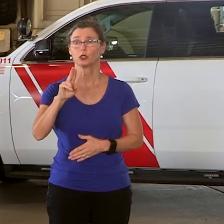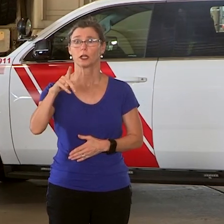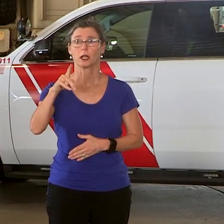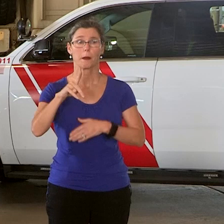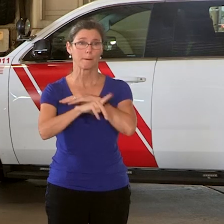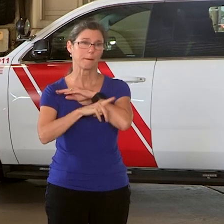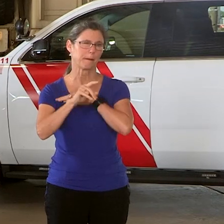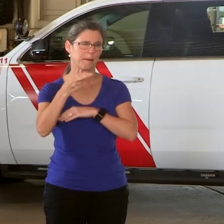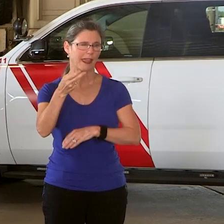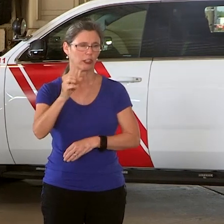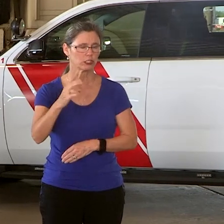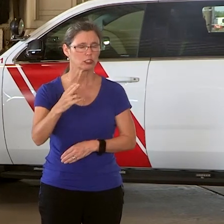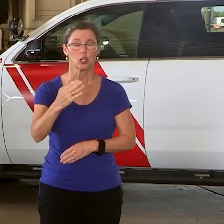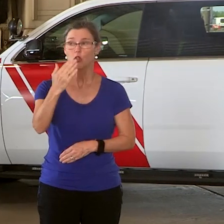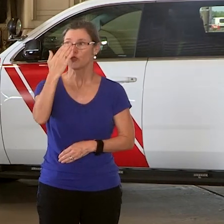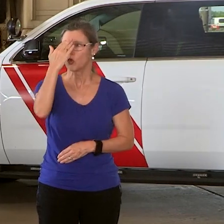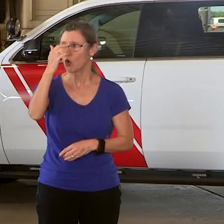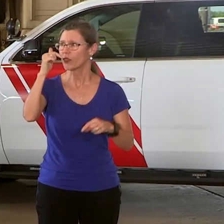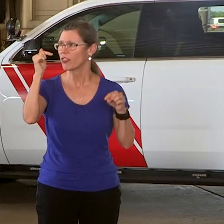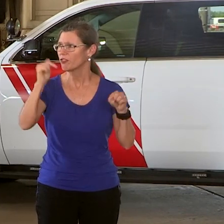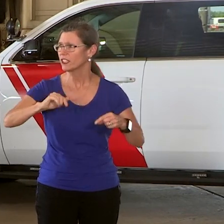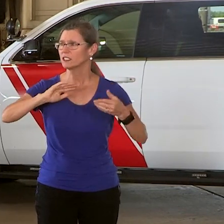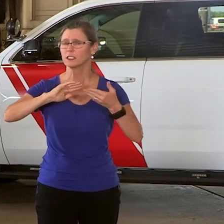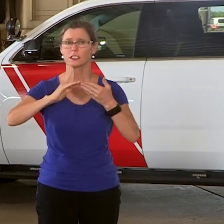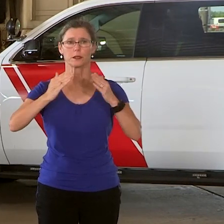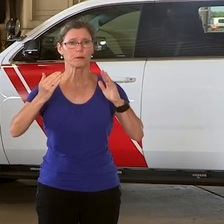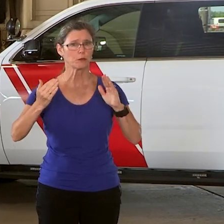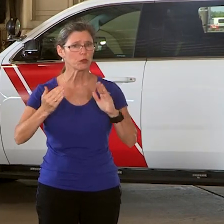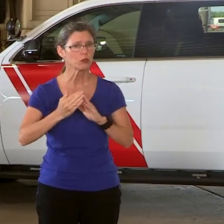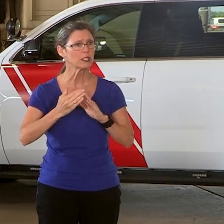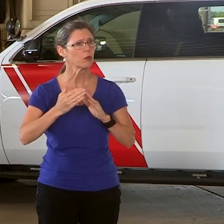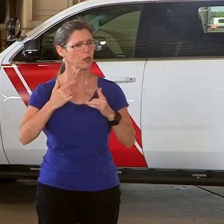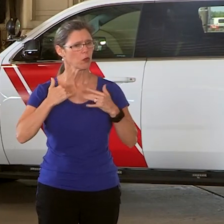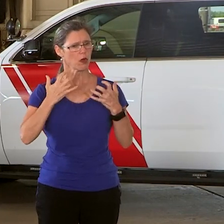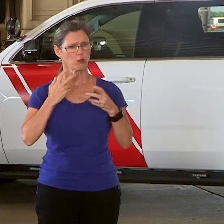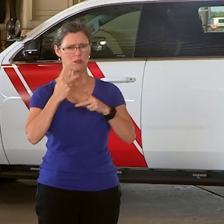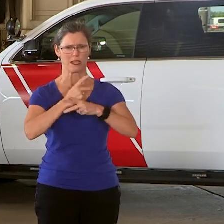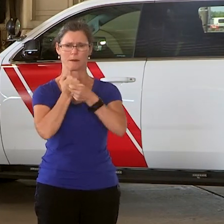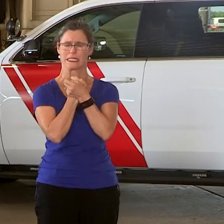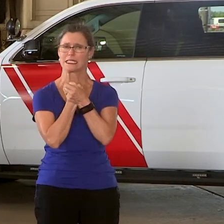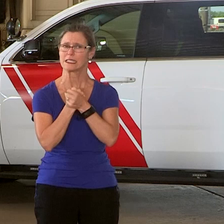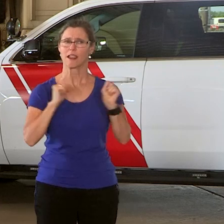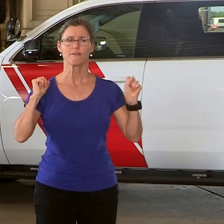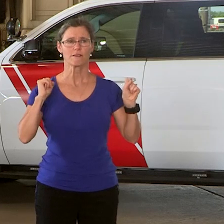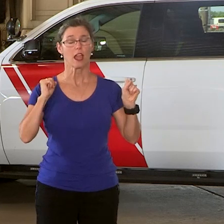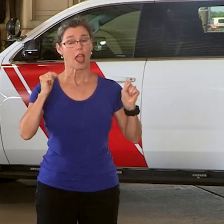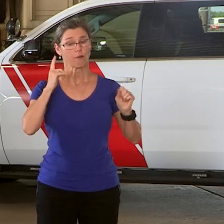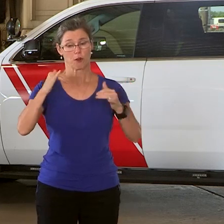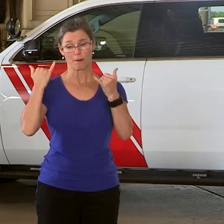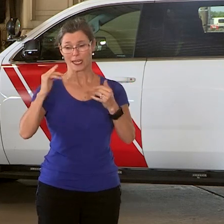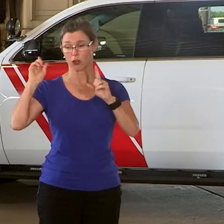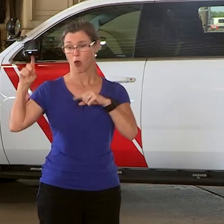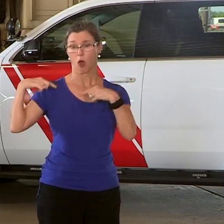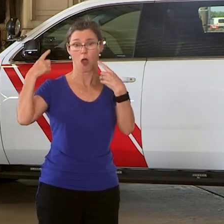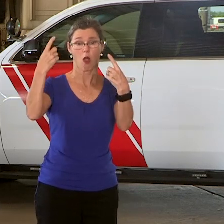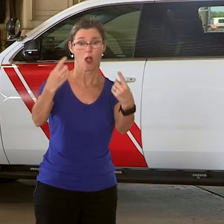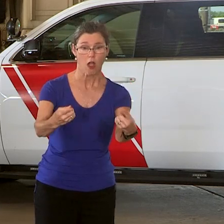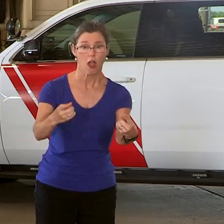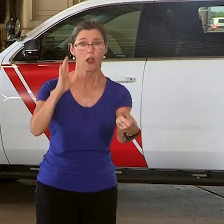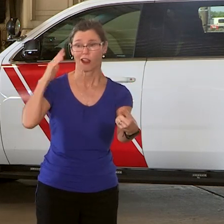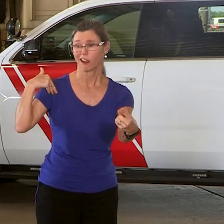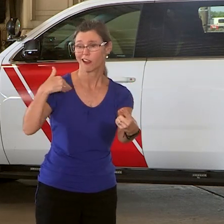every precaution to make sure that this community is as safe as possible, and moving forward that we are going to get through